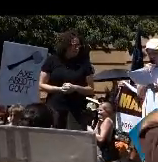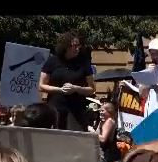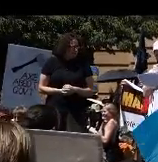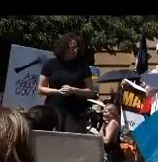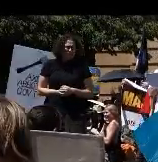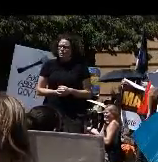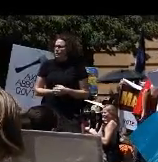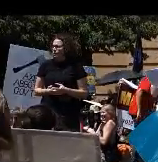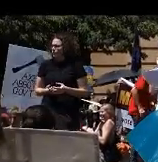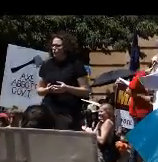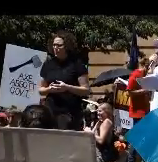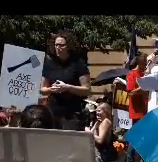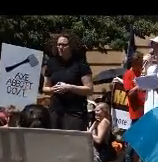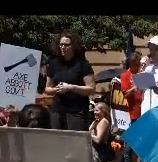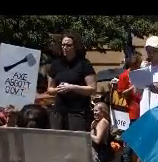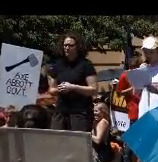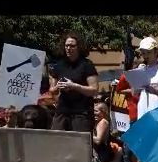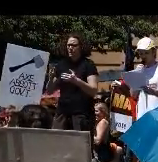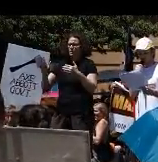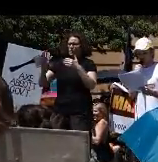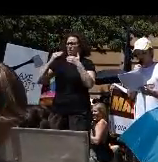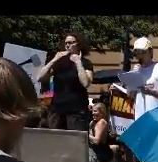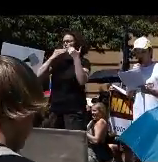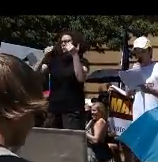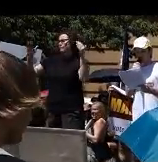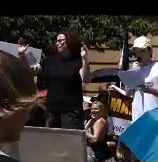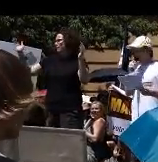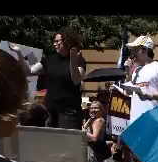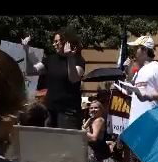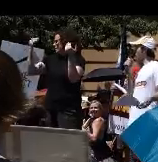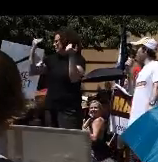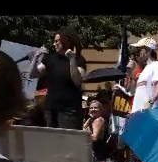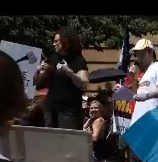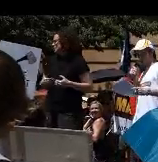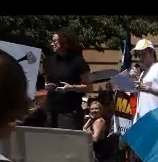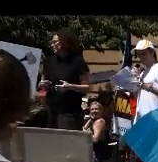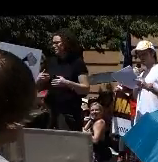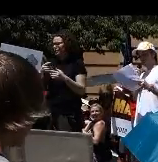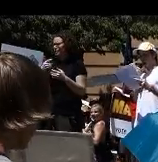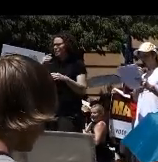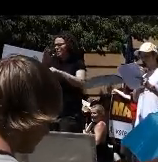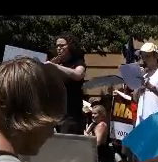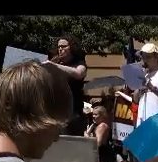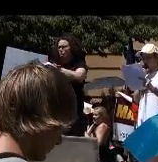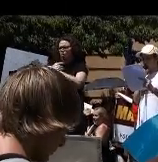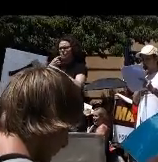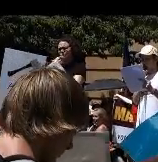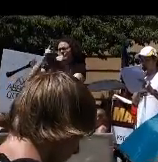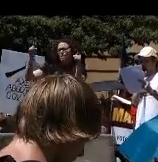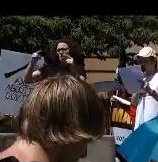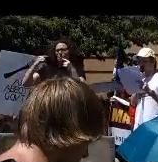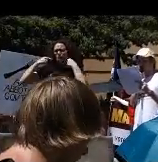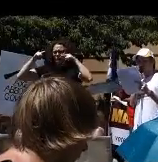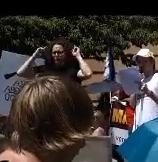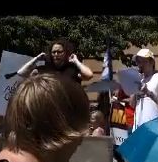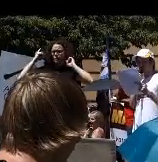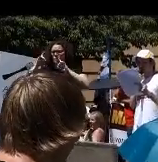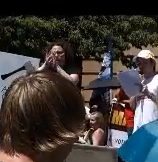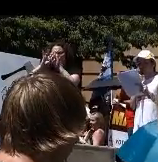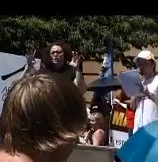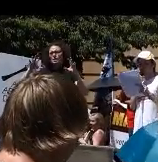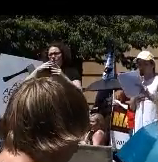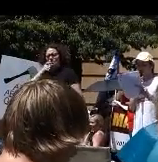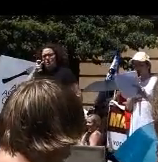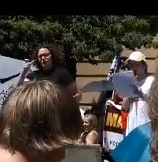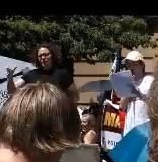In closing, thank you for coming. It's time to send Abbott the clearest possible message and let